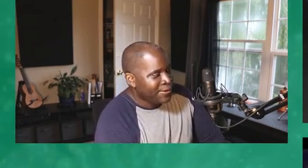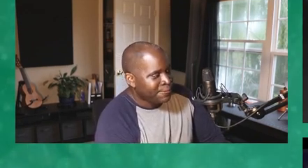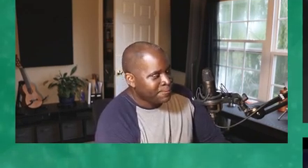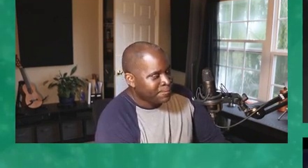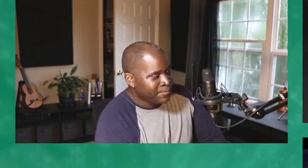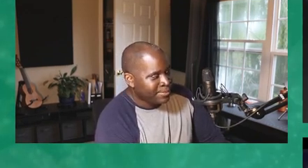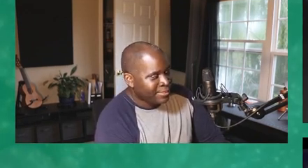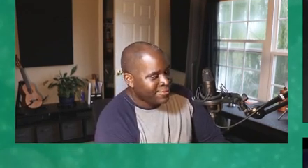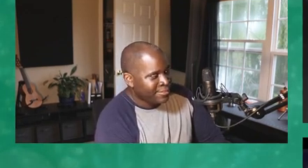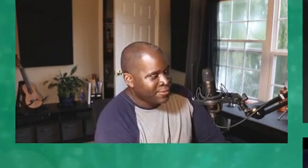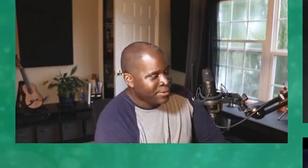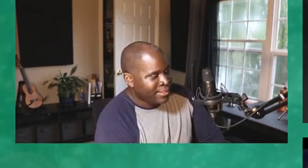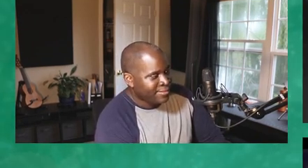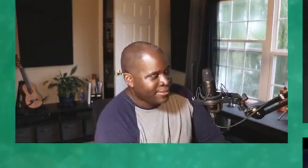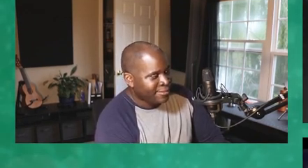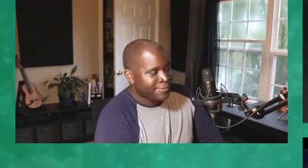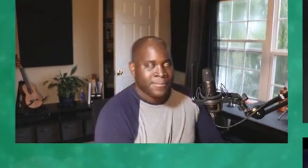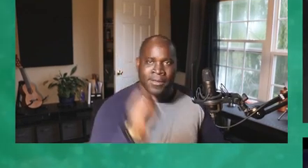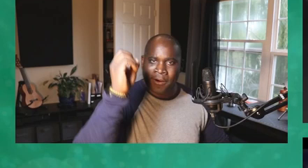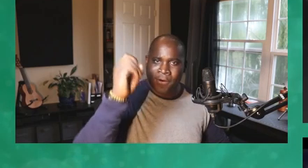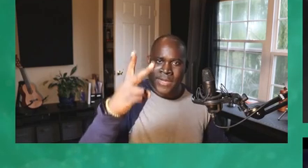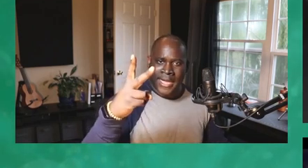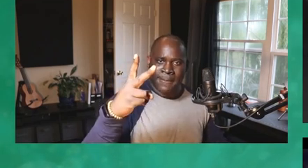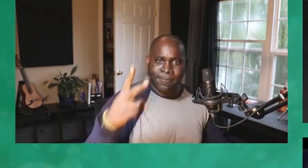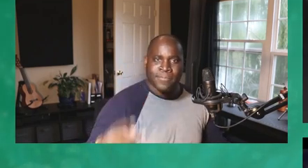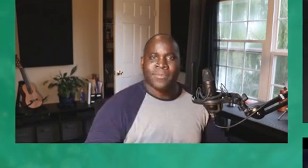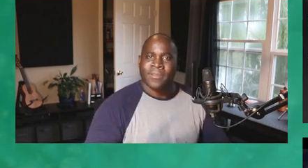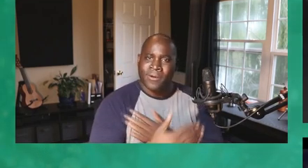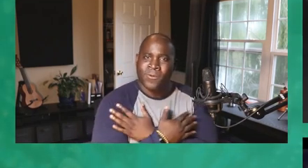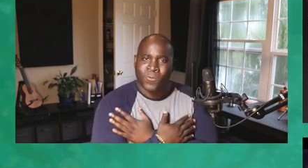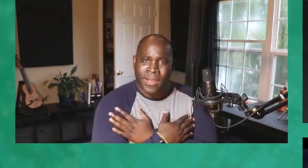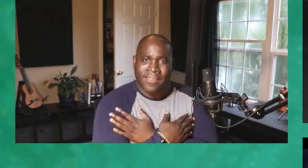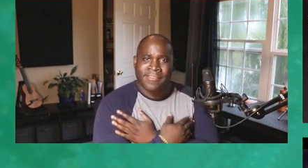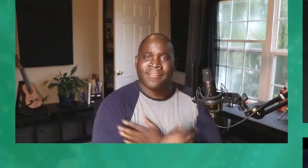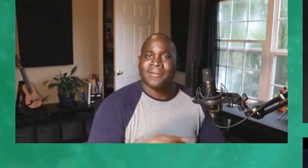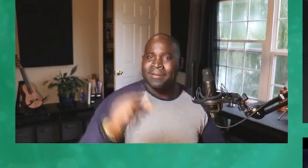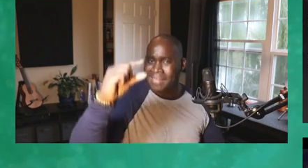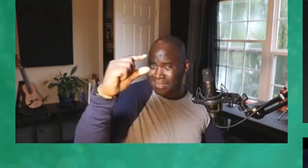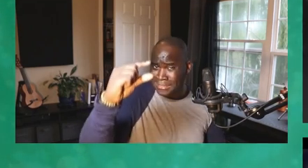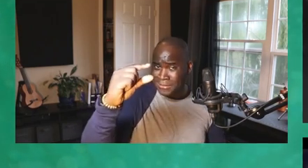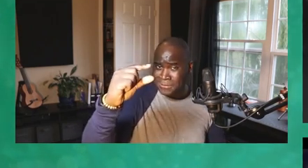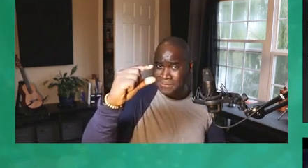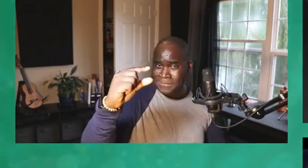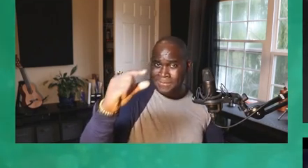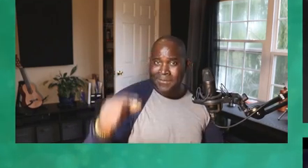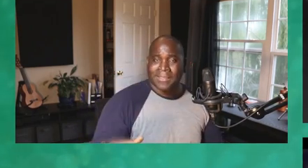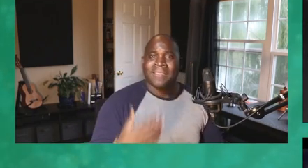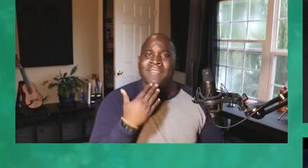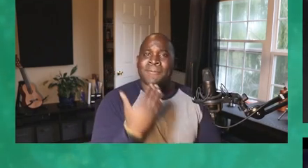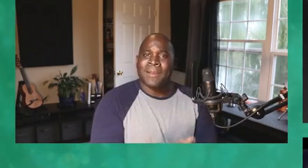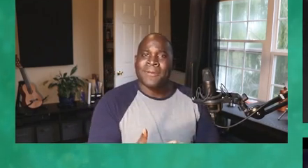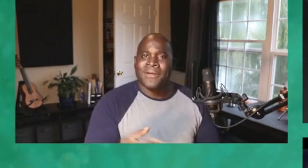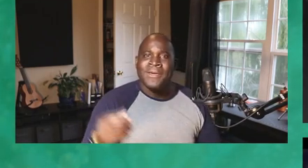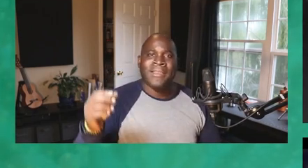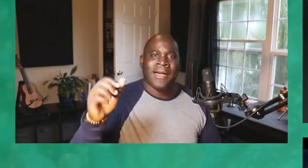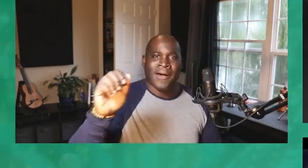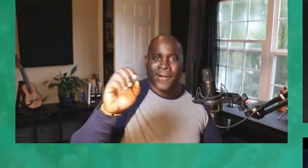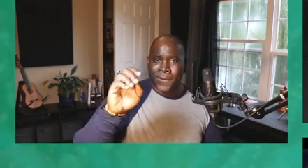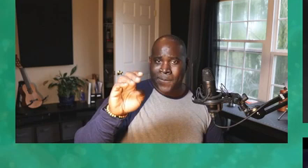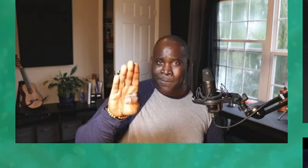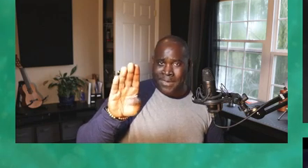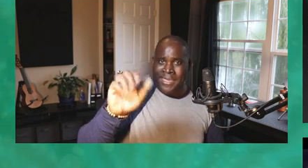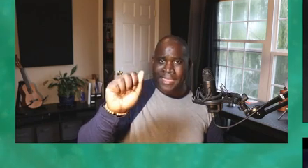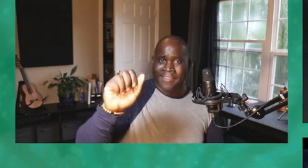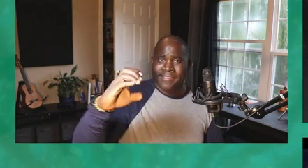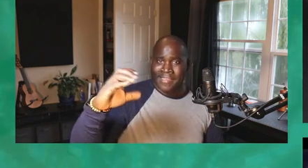like, let's break down the signs. Okay. Rest a little. Then when I'm good, I'll